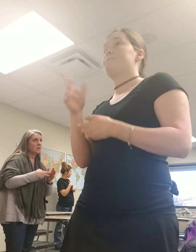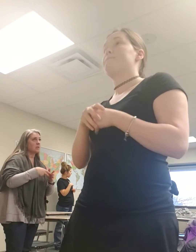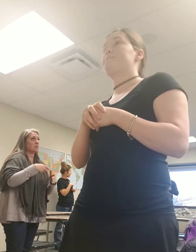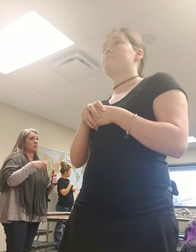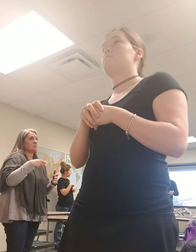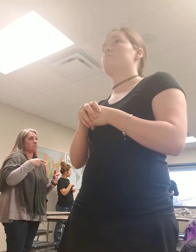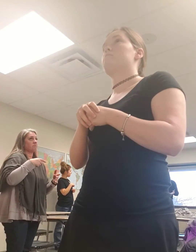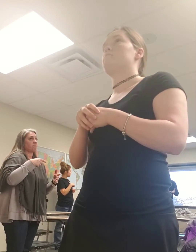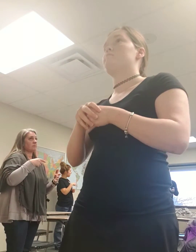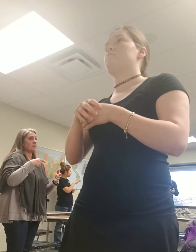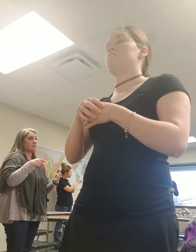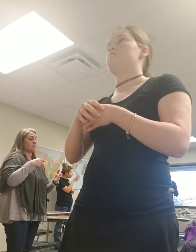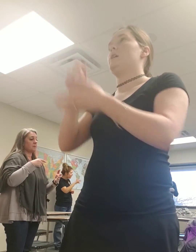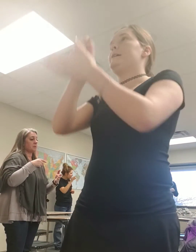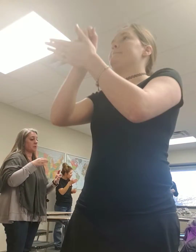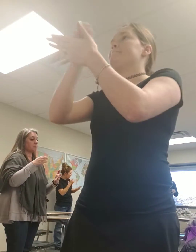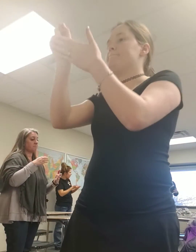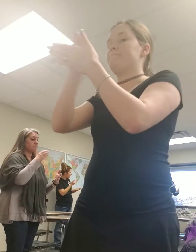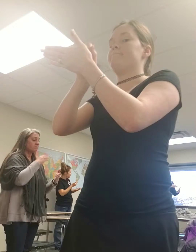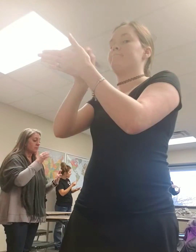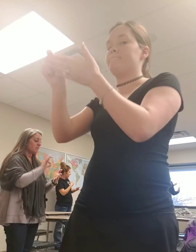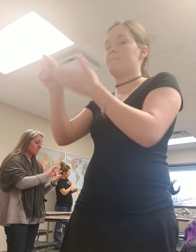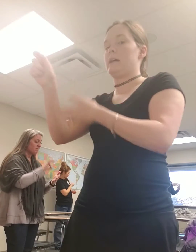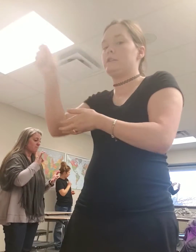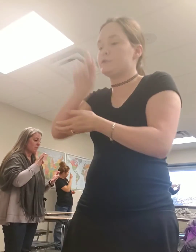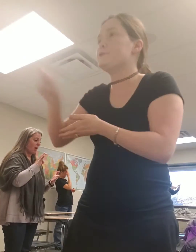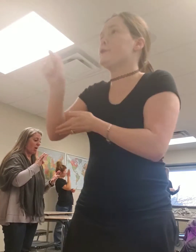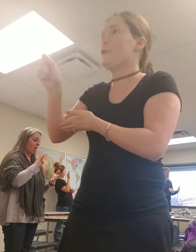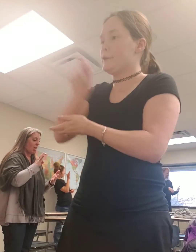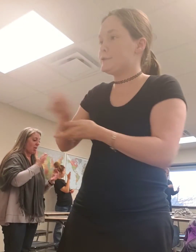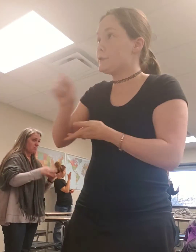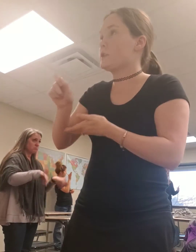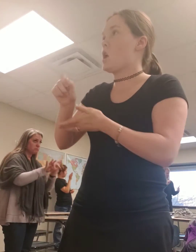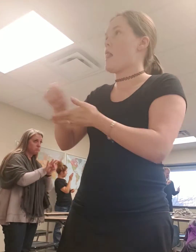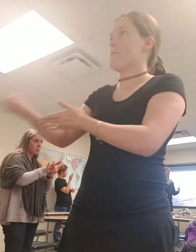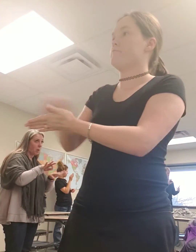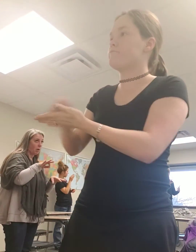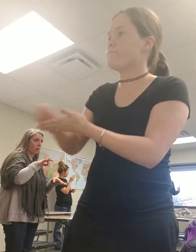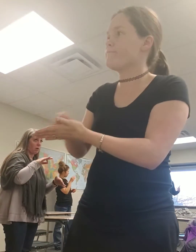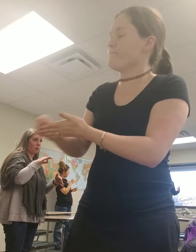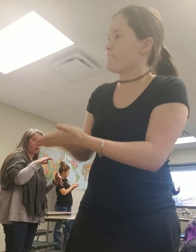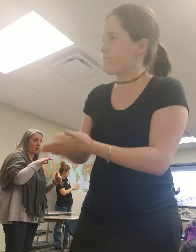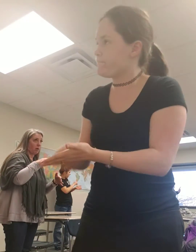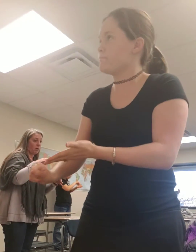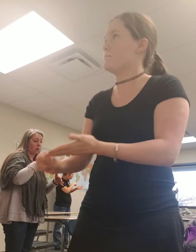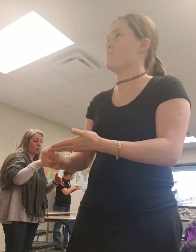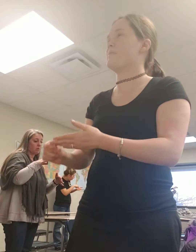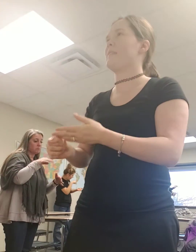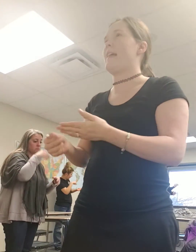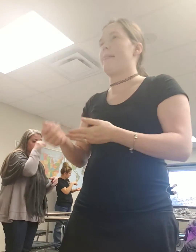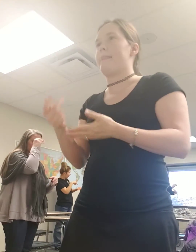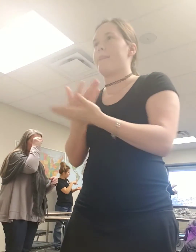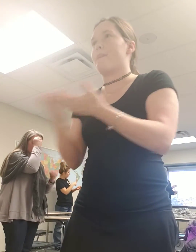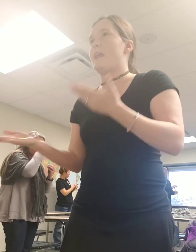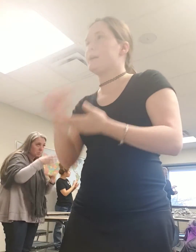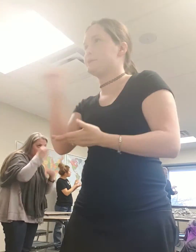or stuff that we don't know and kind of circle it. And you want us to kind of